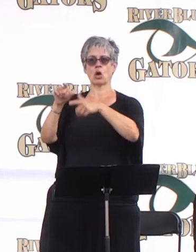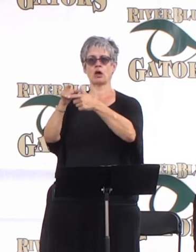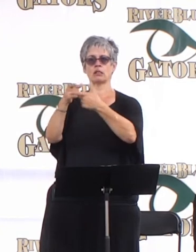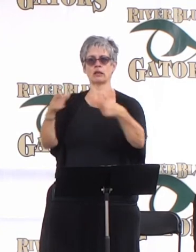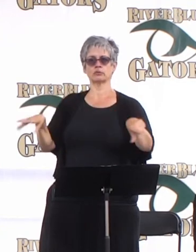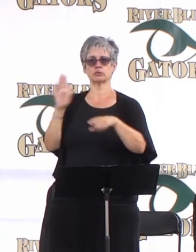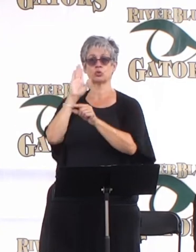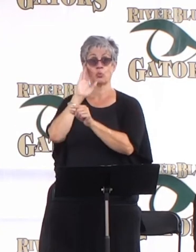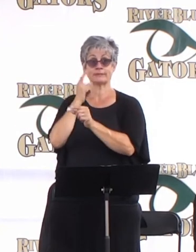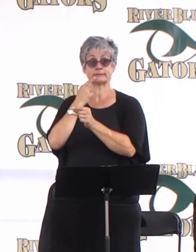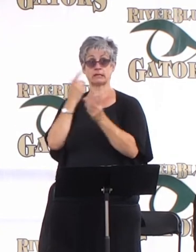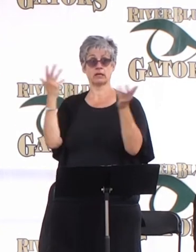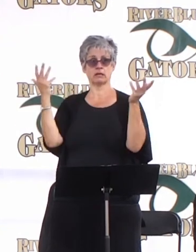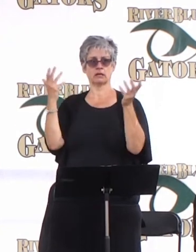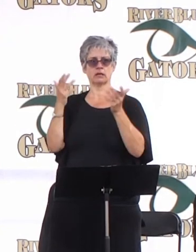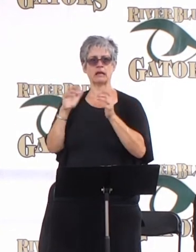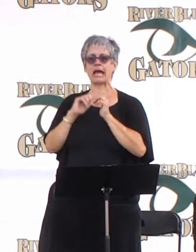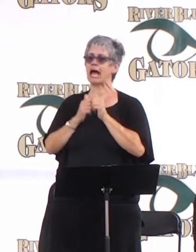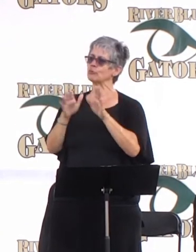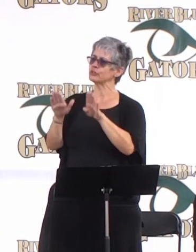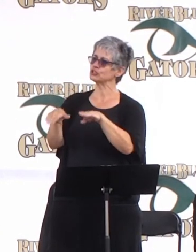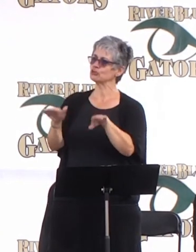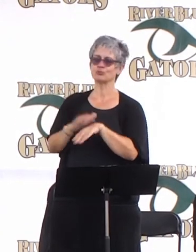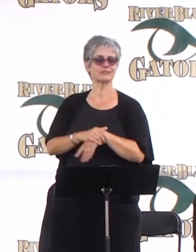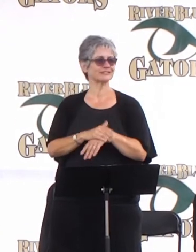and it means, "And how are the children?"